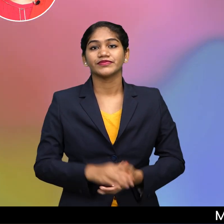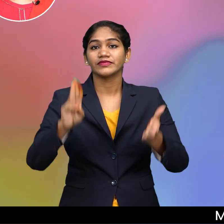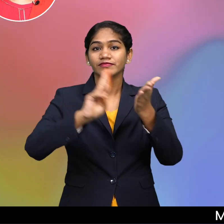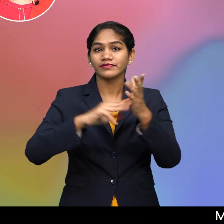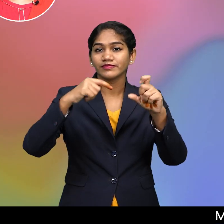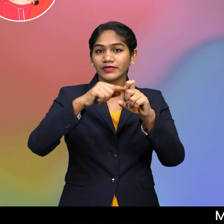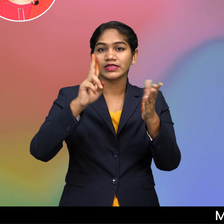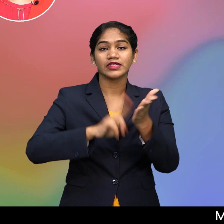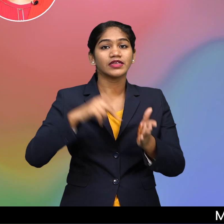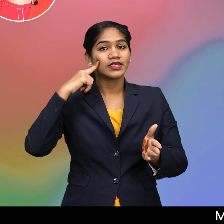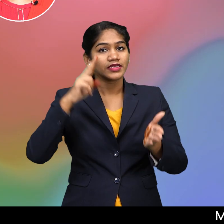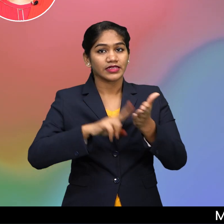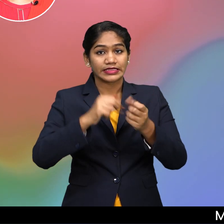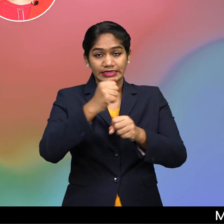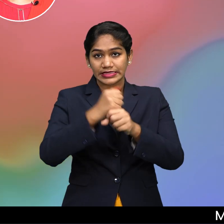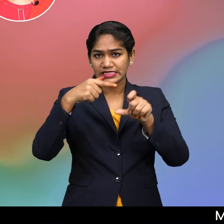meninges,